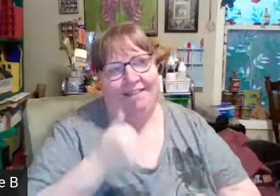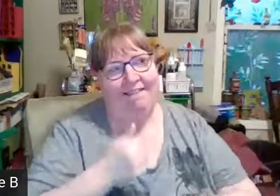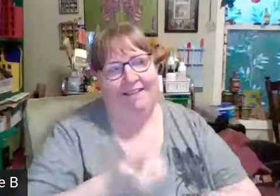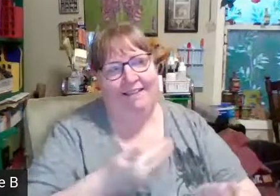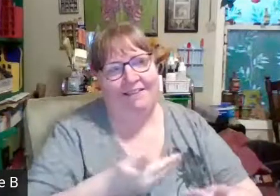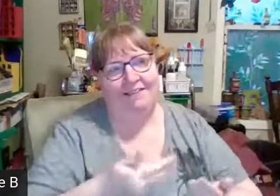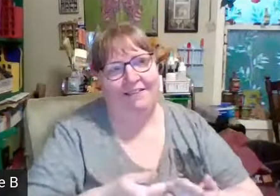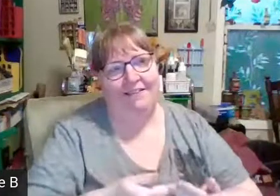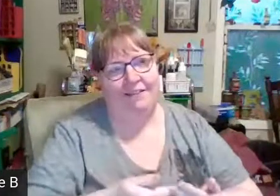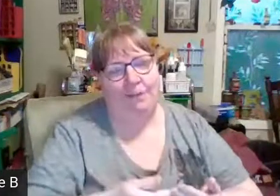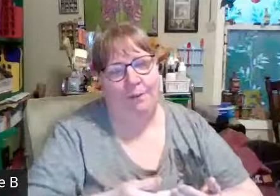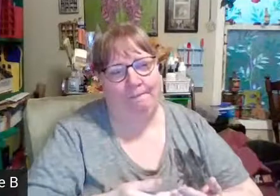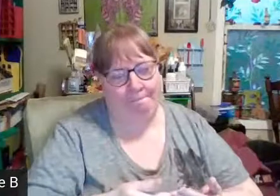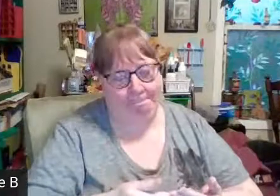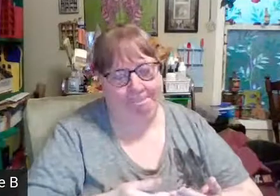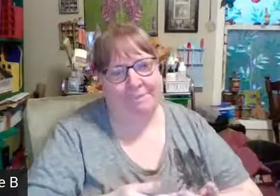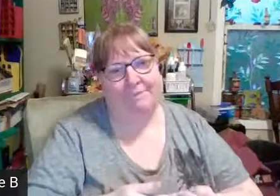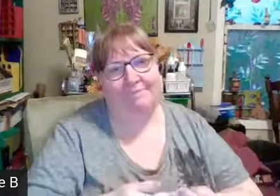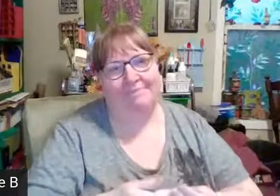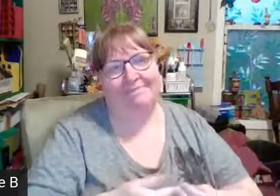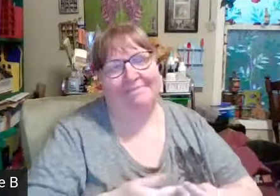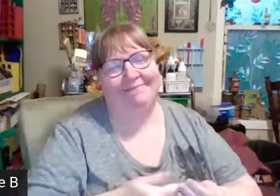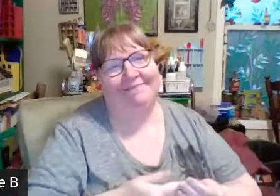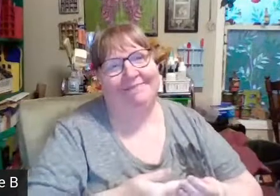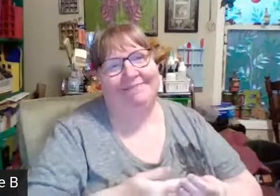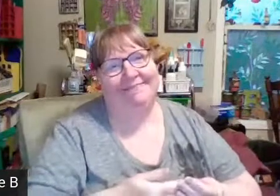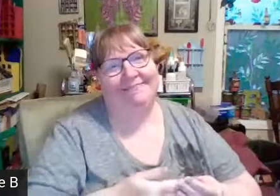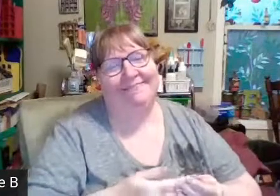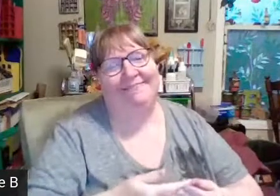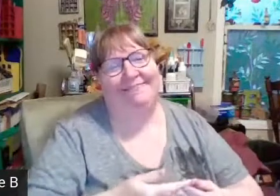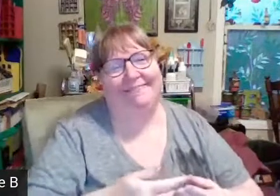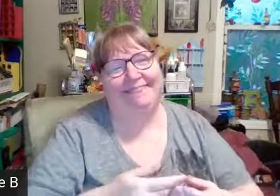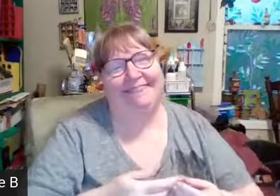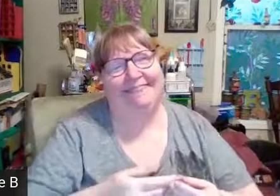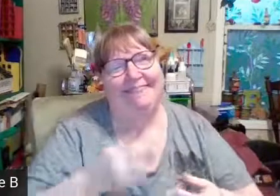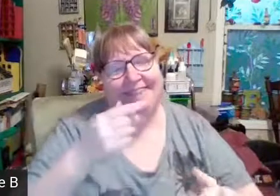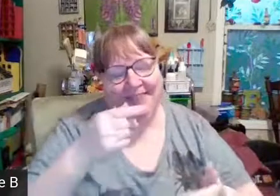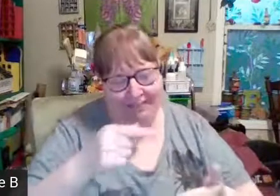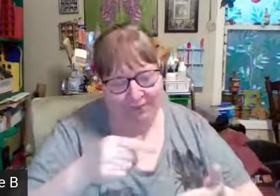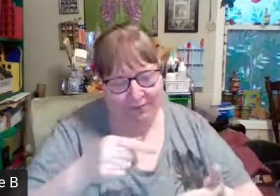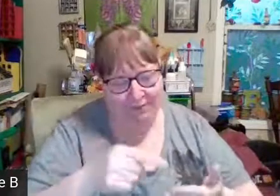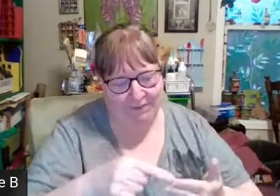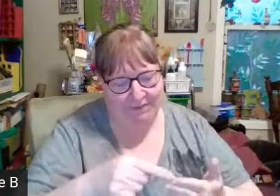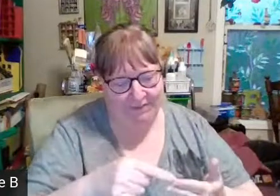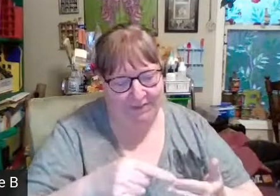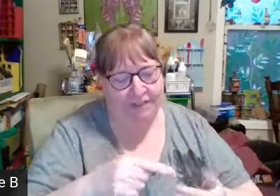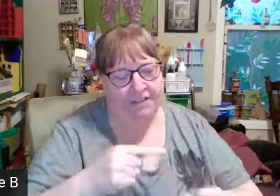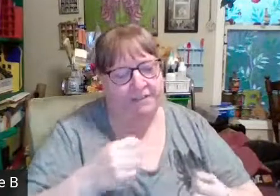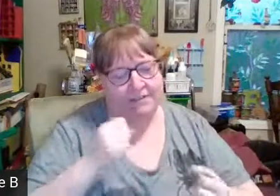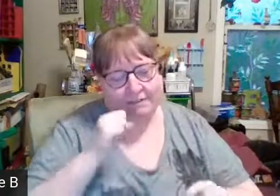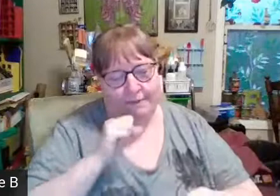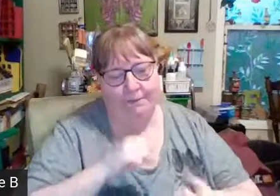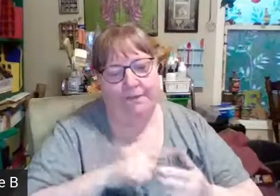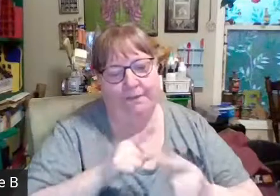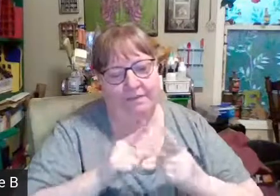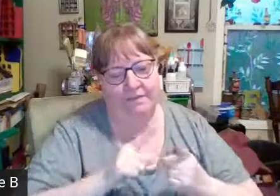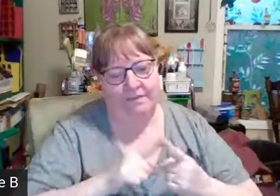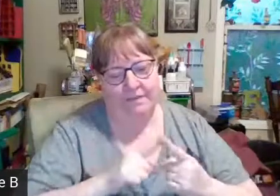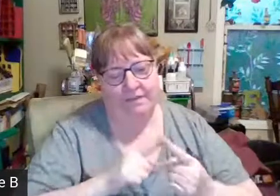Care is crazy over Halloween stamps. And that's kind of how I look at it. So that's where the likes and